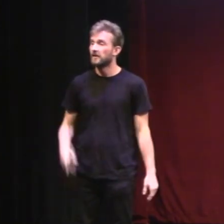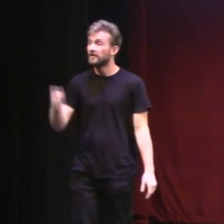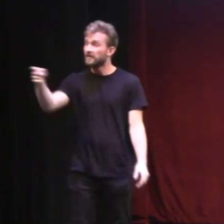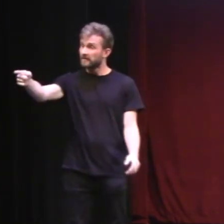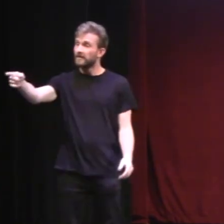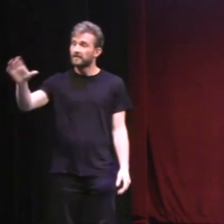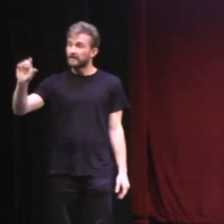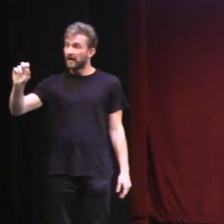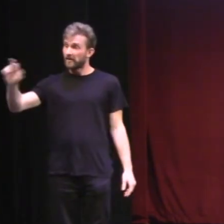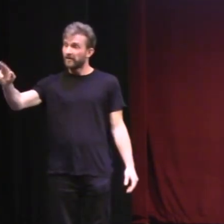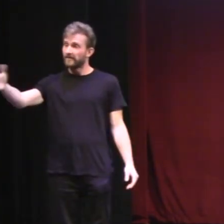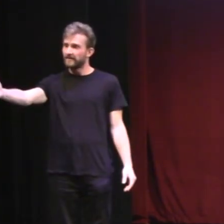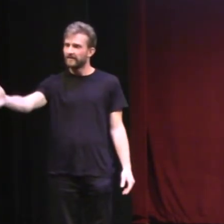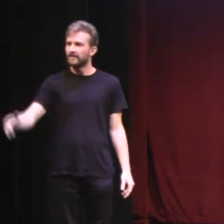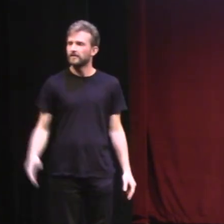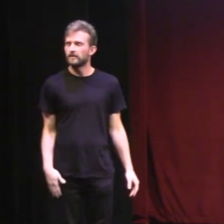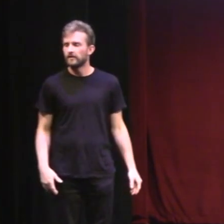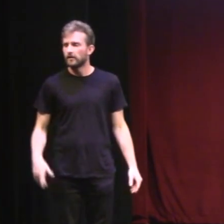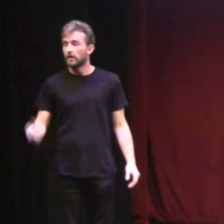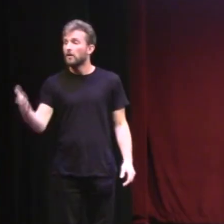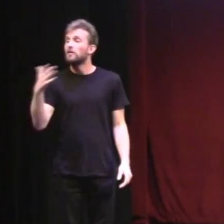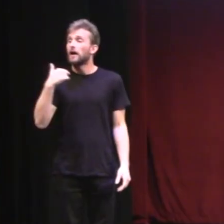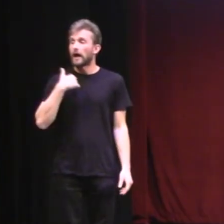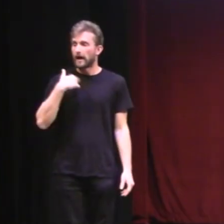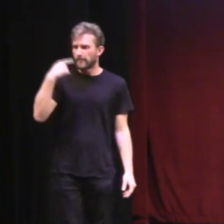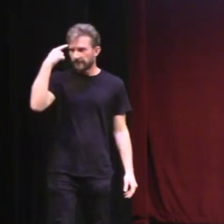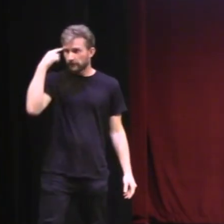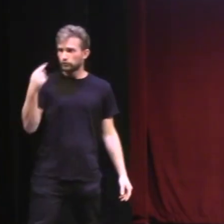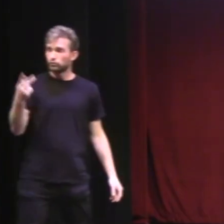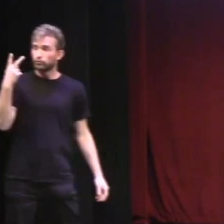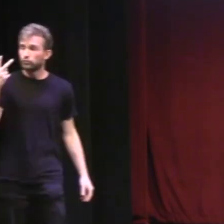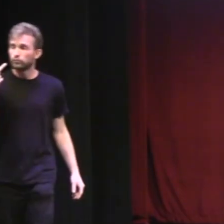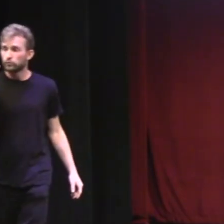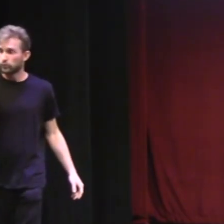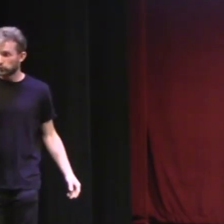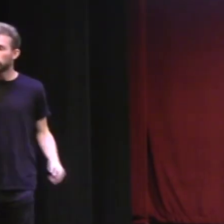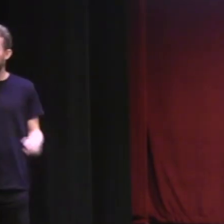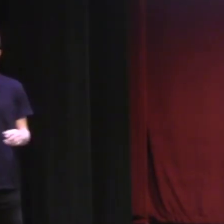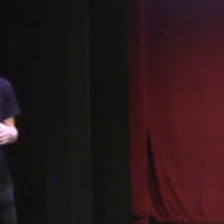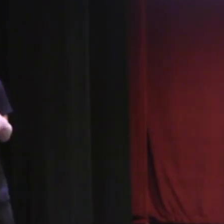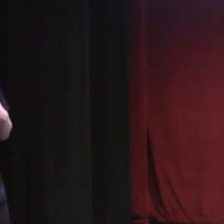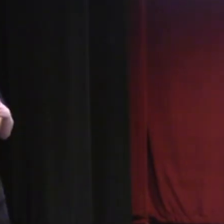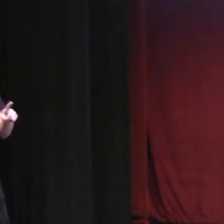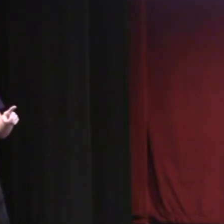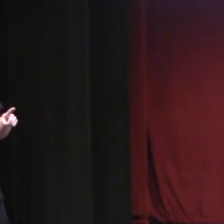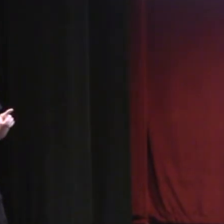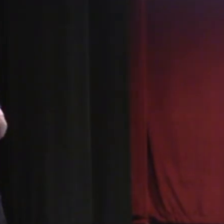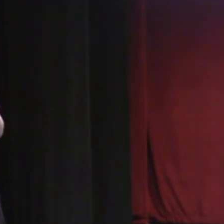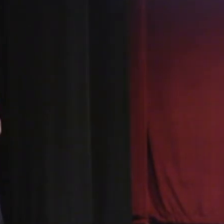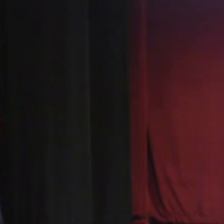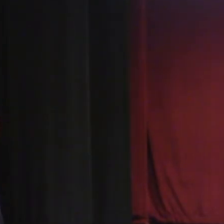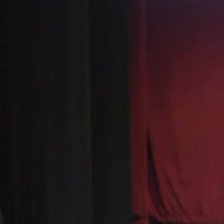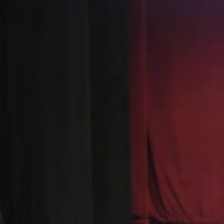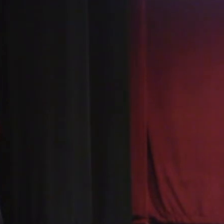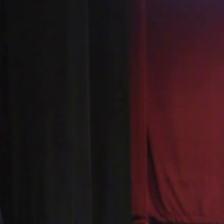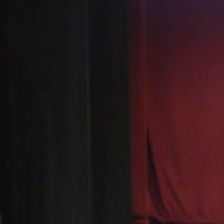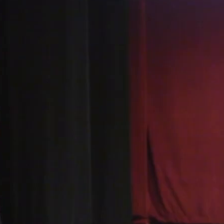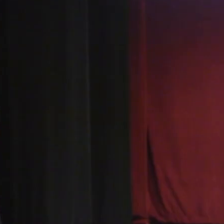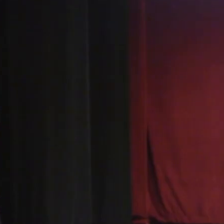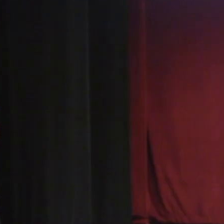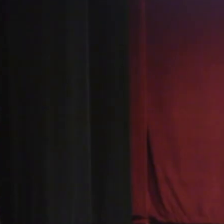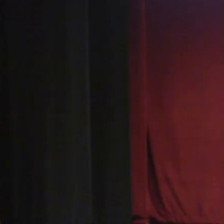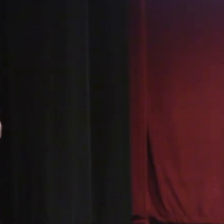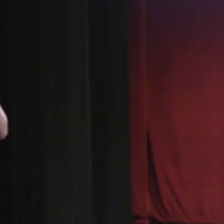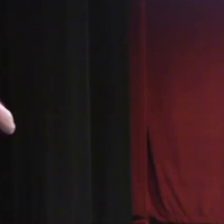Connor. I think two that would work is the humanistic theory. The humanistic